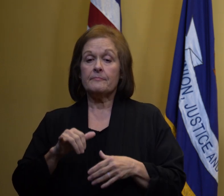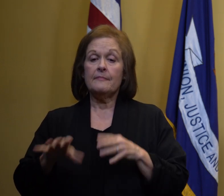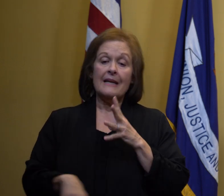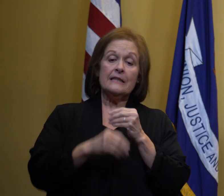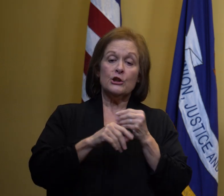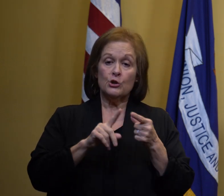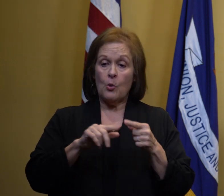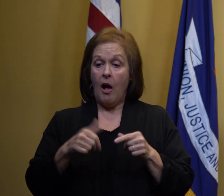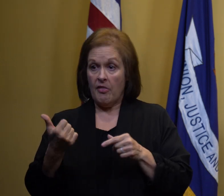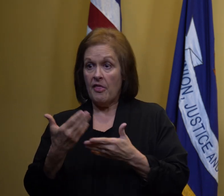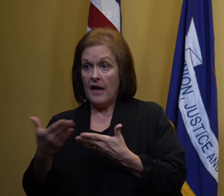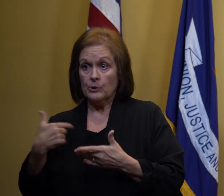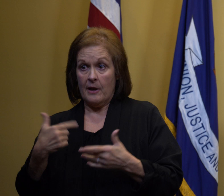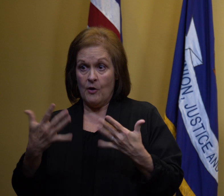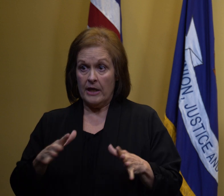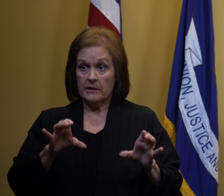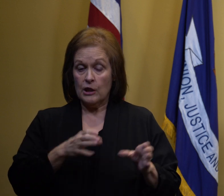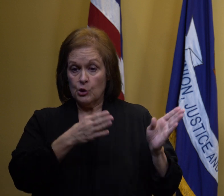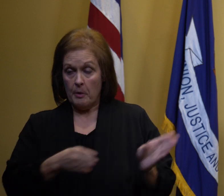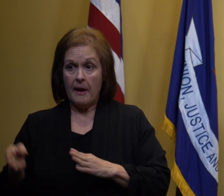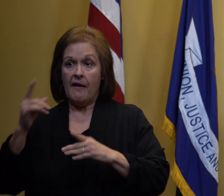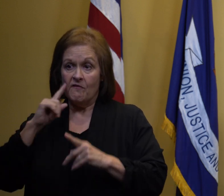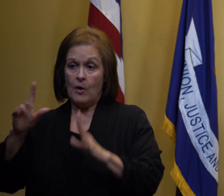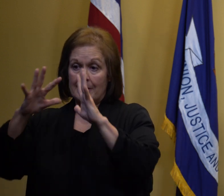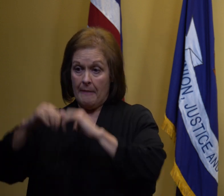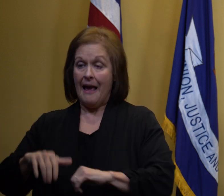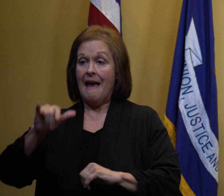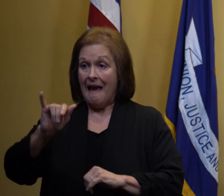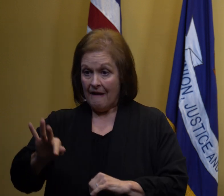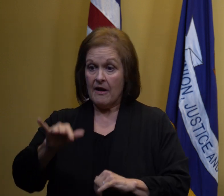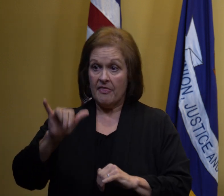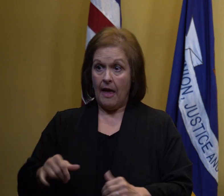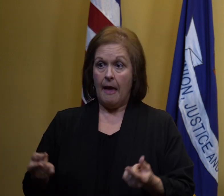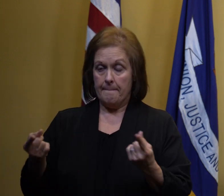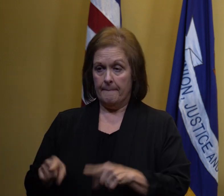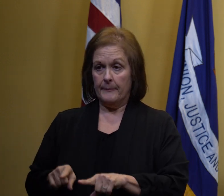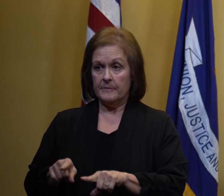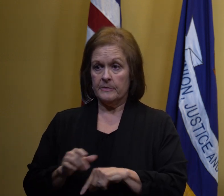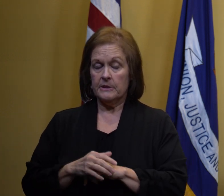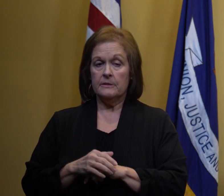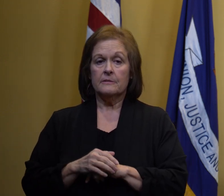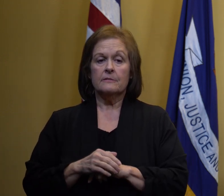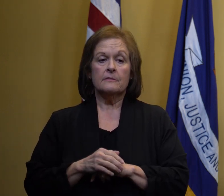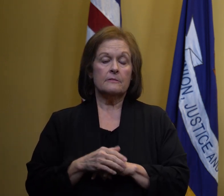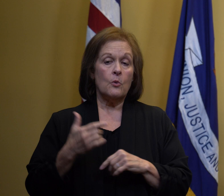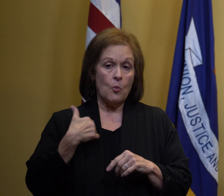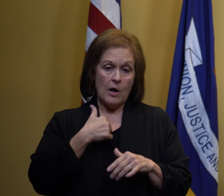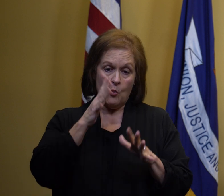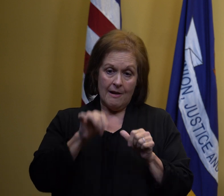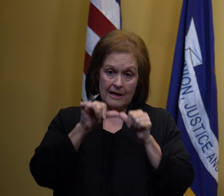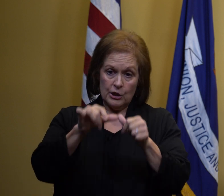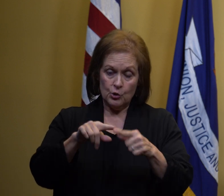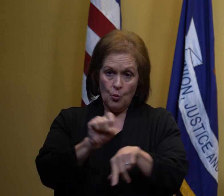have taken to prepare for demolition if that should occur. So we will continue to